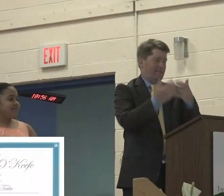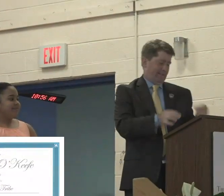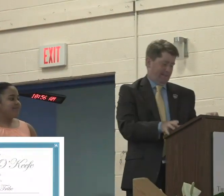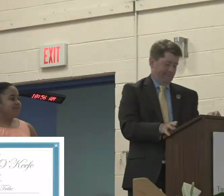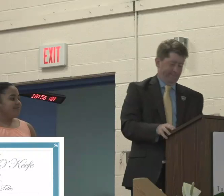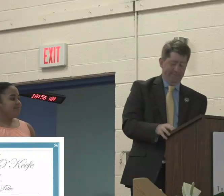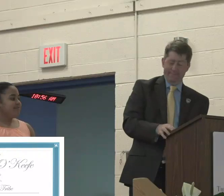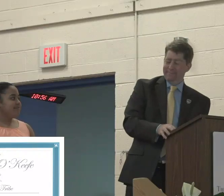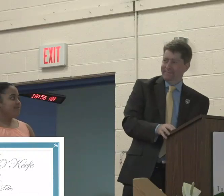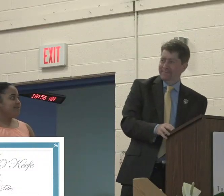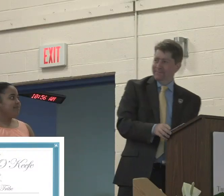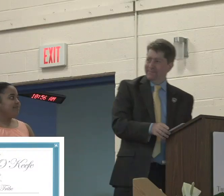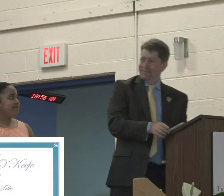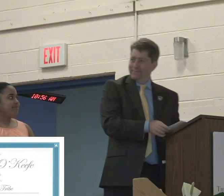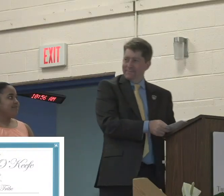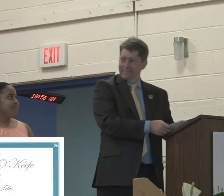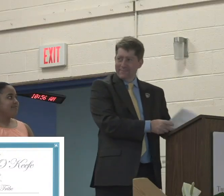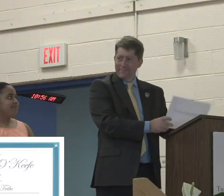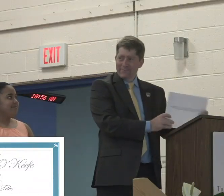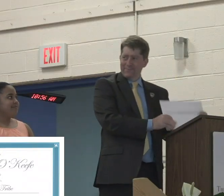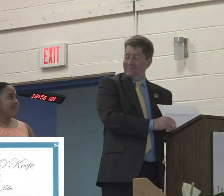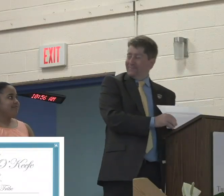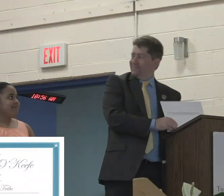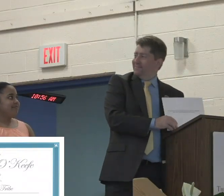This one is very fitting.